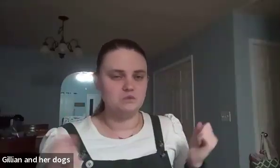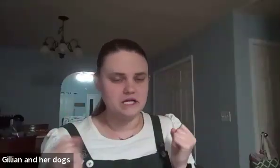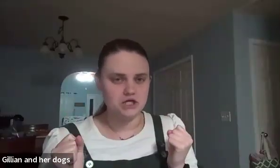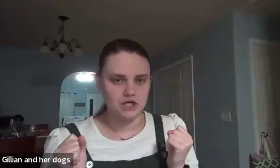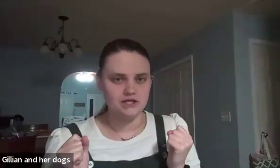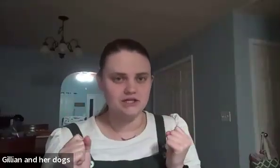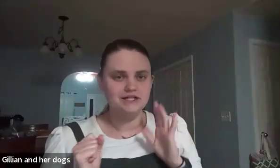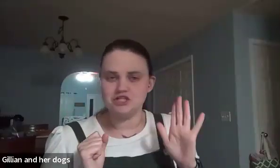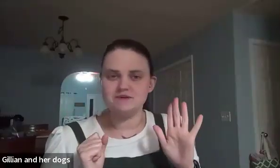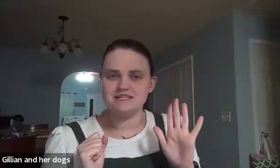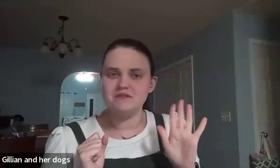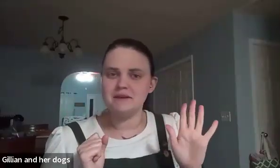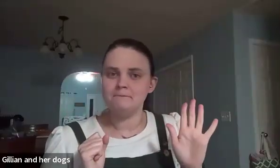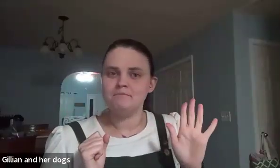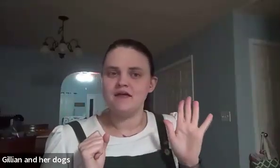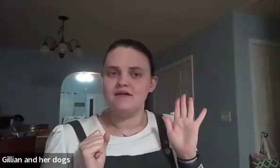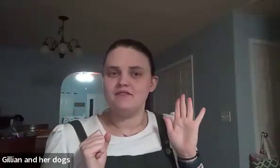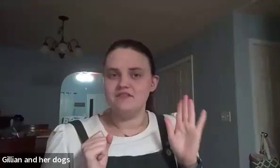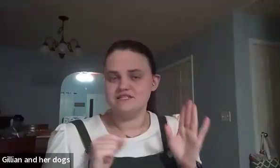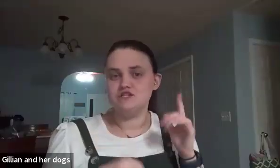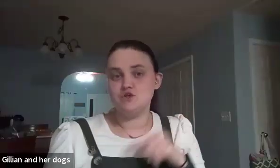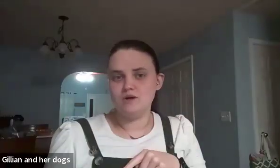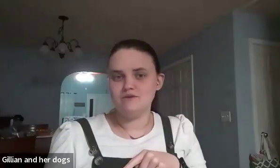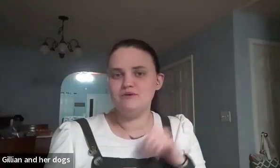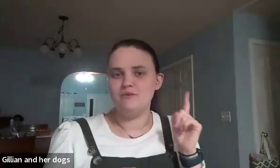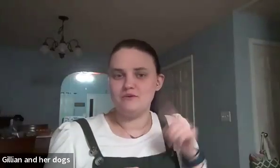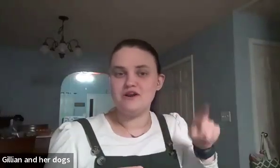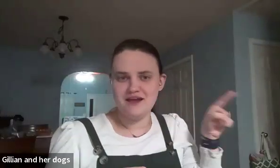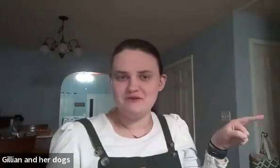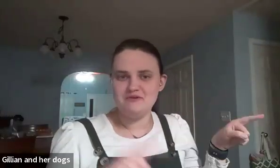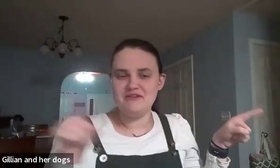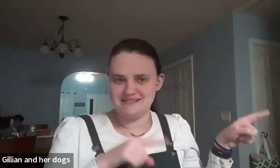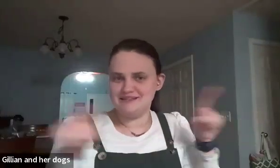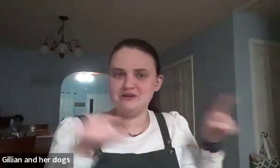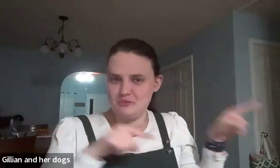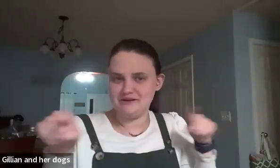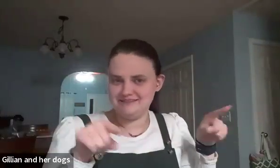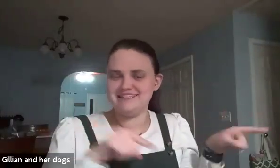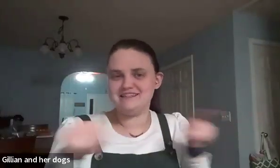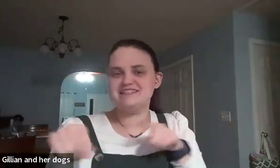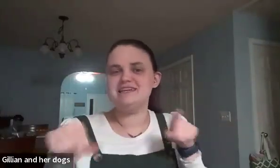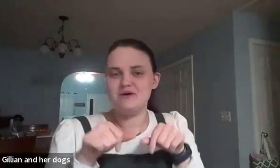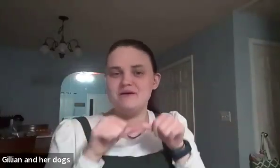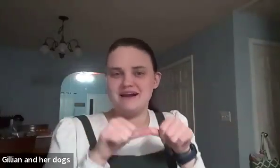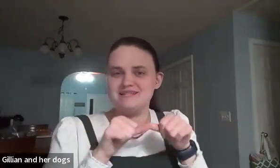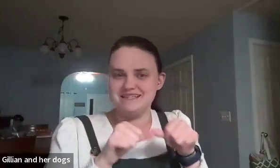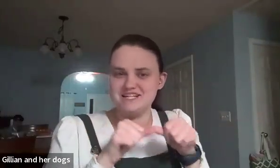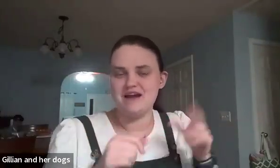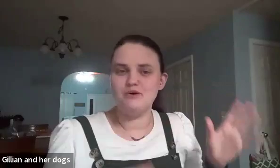it's winter. Just because I'm like, this is the normal. When we're not normal, that's a little weird. Let's keep on my expectation. I pulled